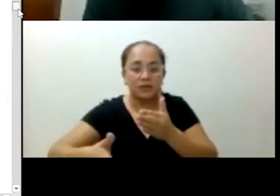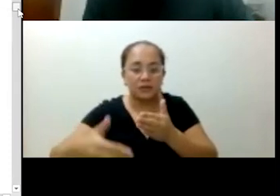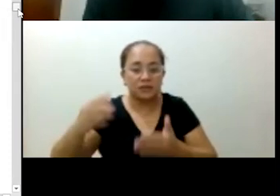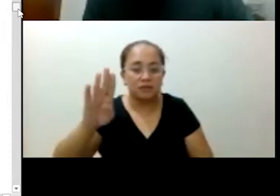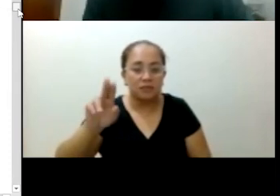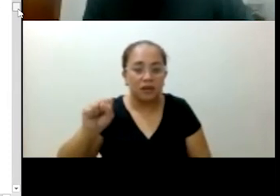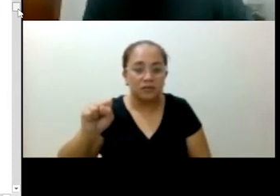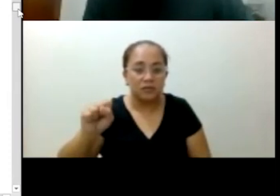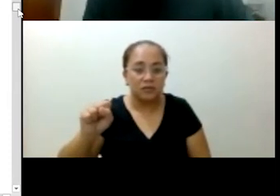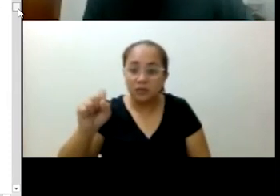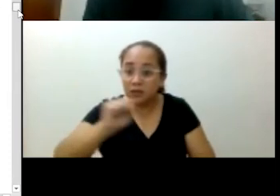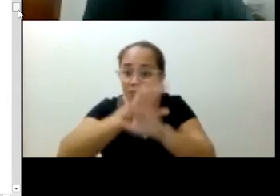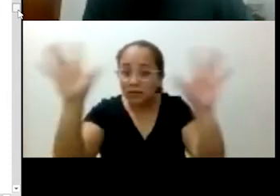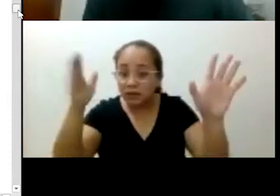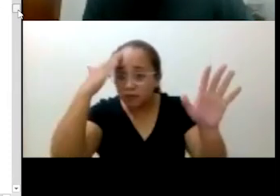that make any sense?